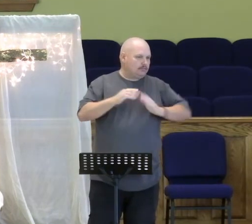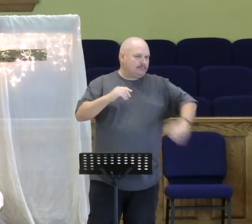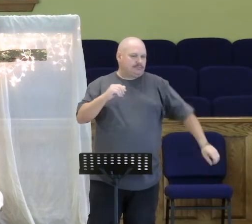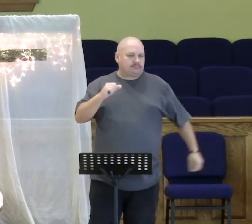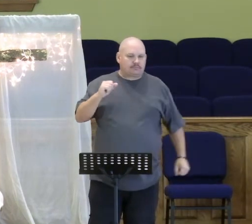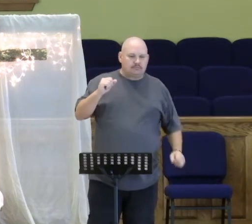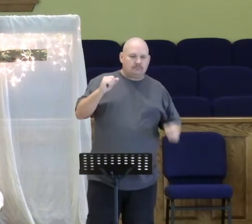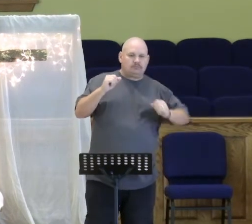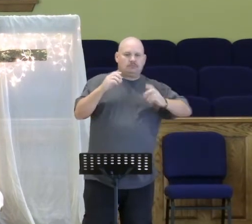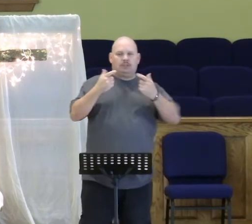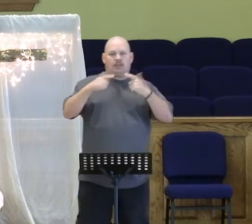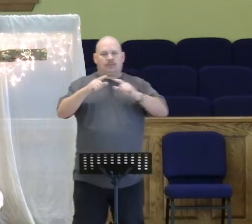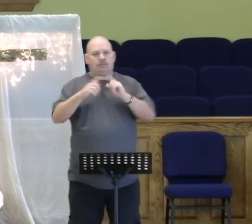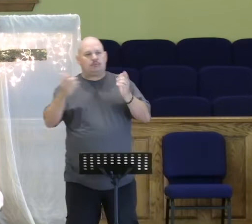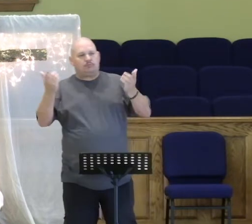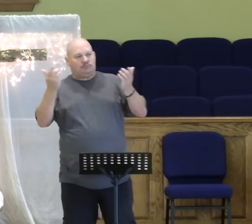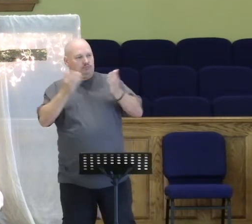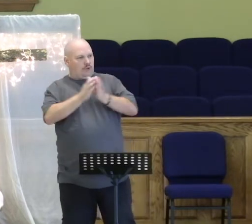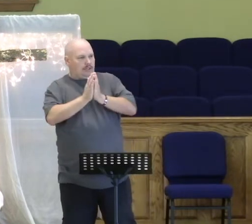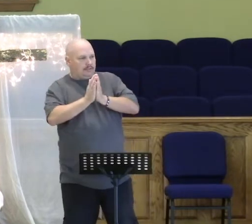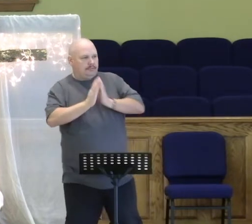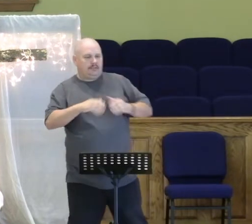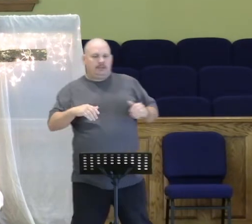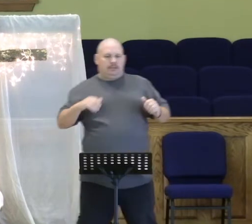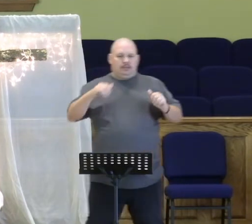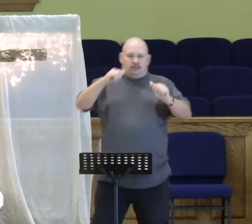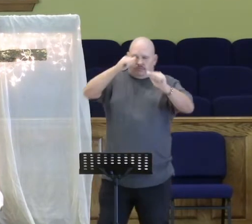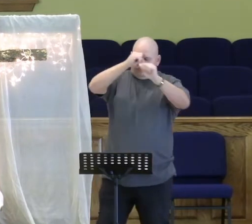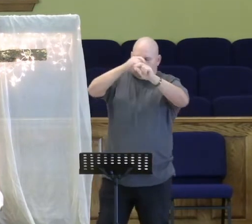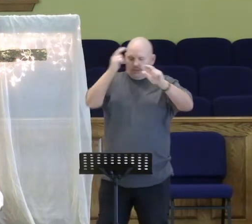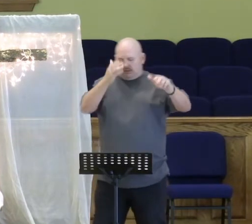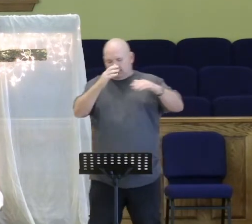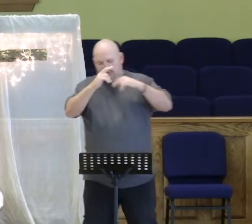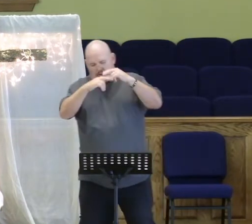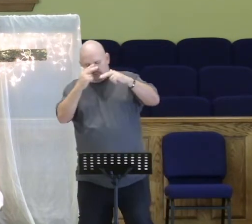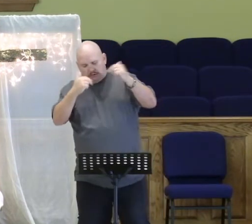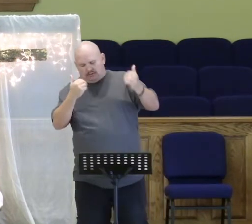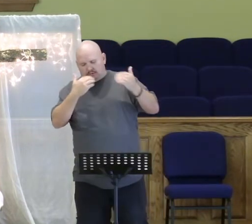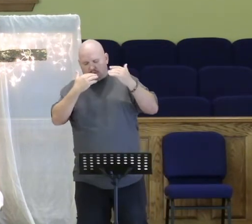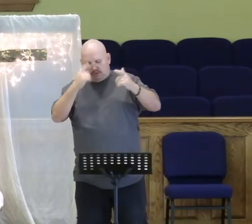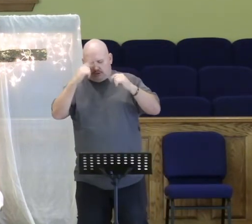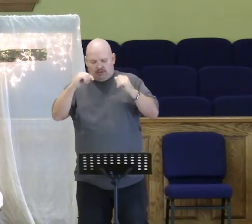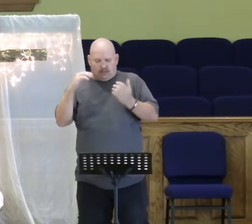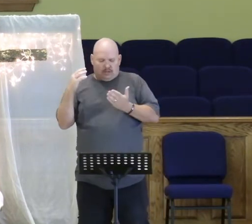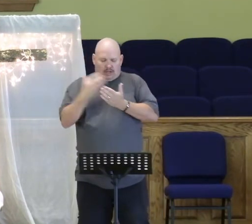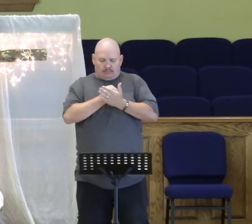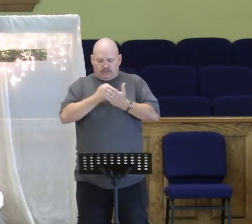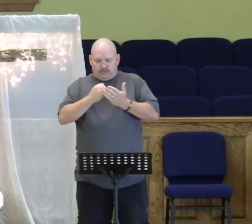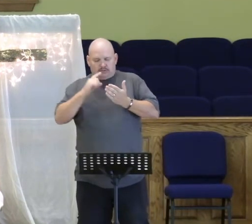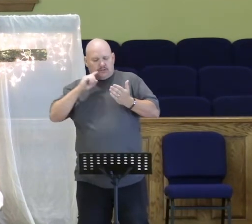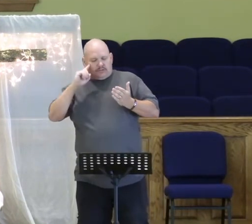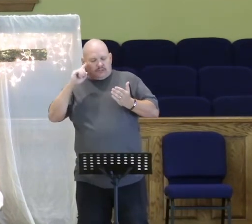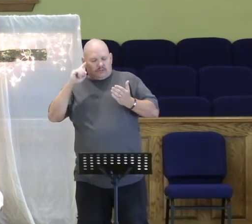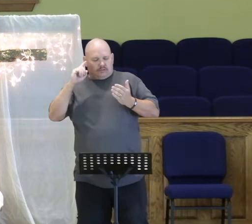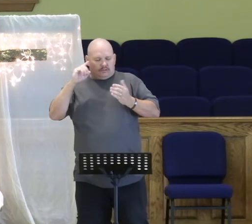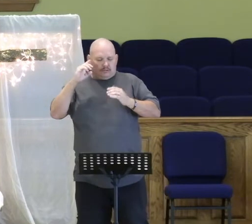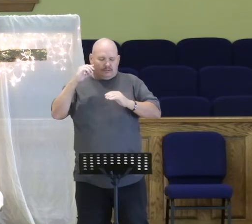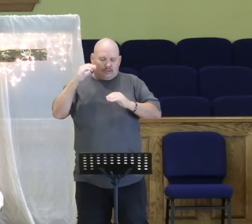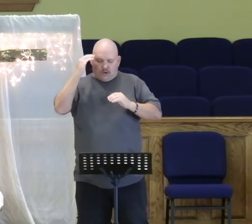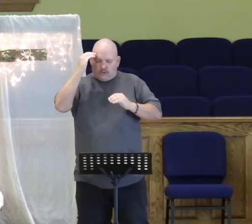prayer. So let's go ahead and pray now. Heavenly Father, thank you so much for this opportunity to have